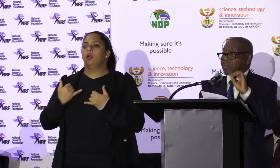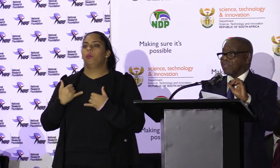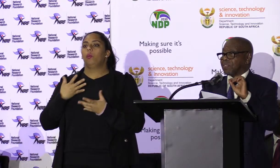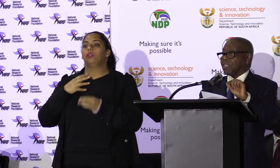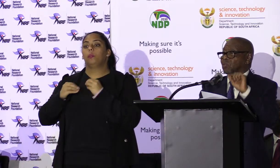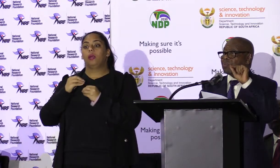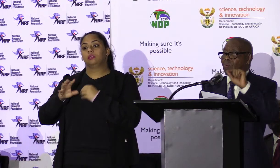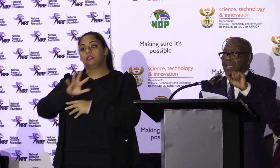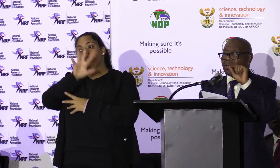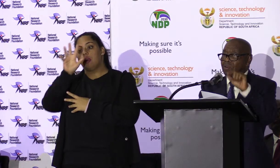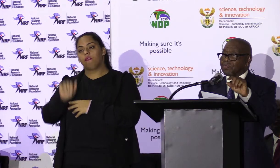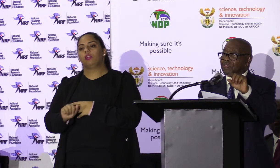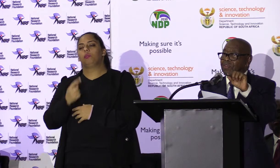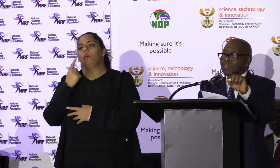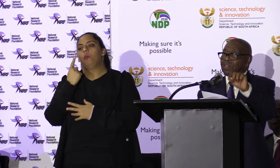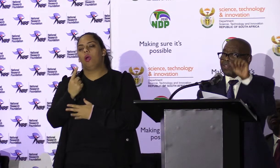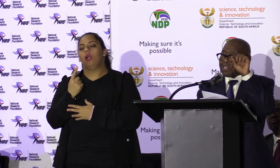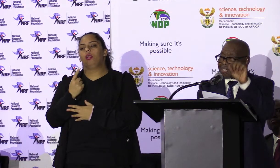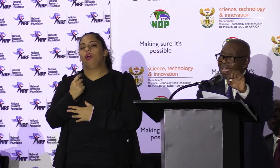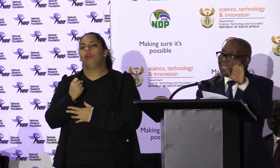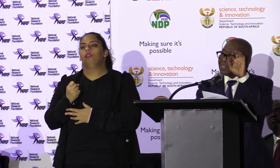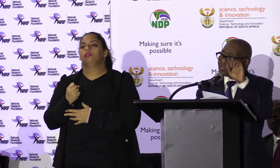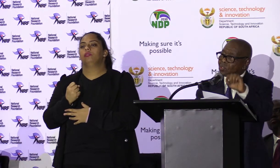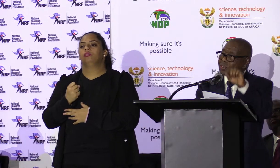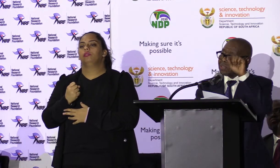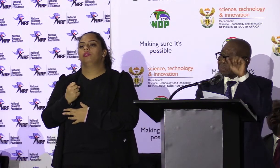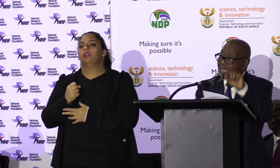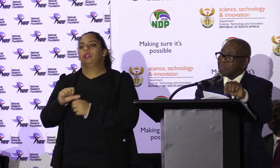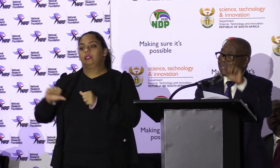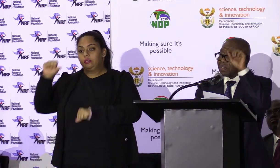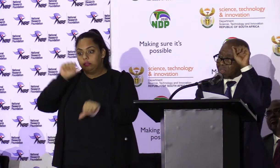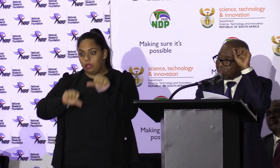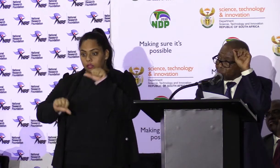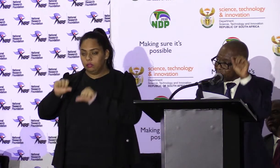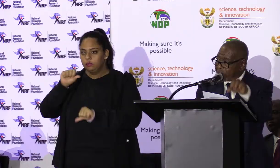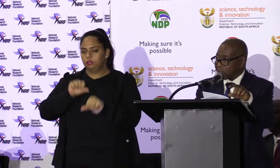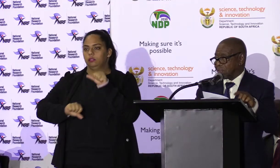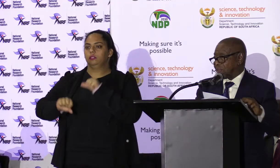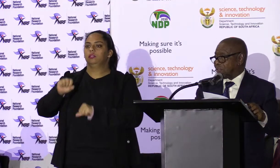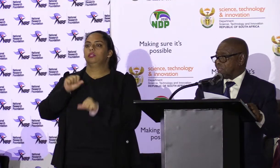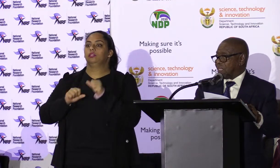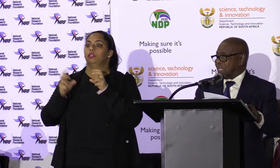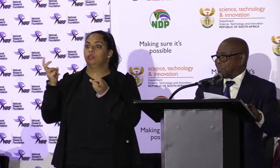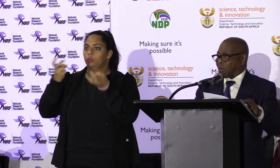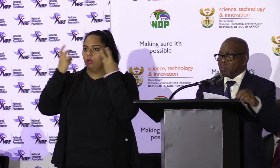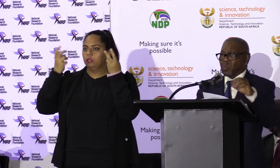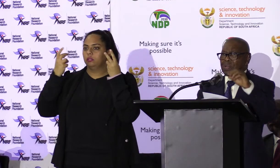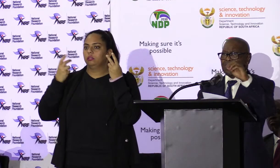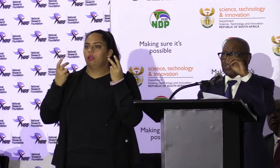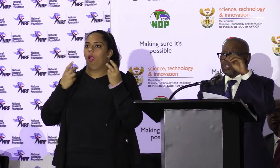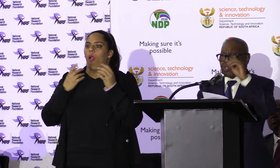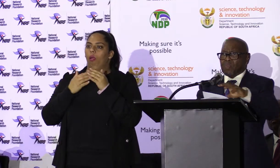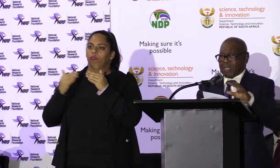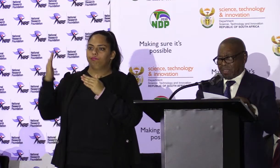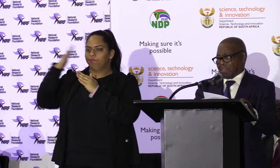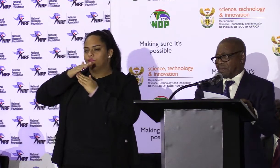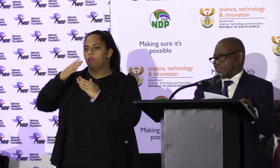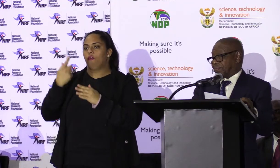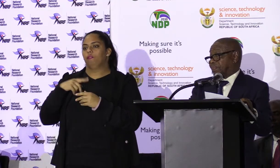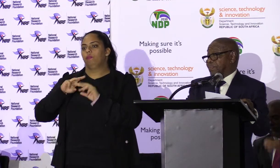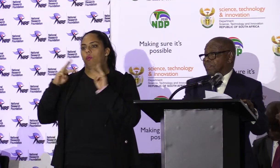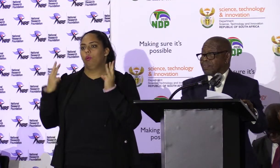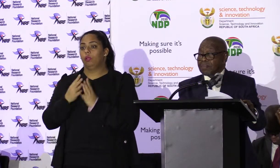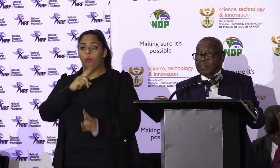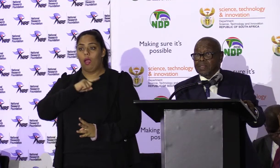want to make South Africa to be one of the science tourism capitals in the world because we've got so